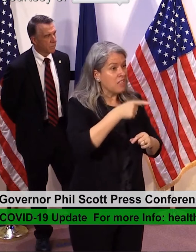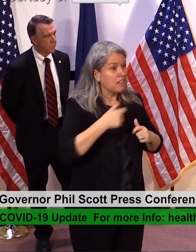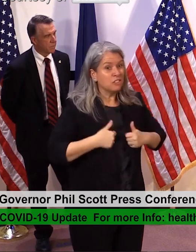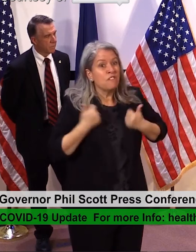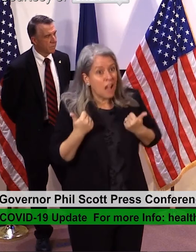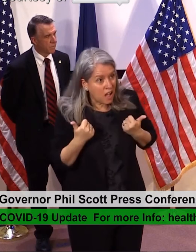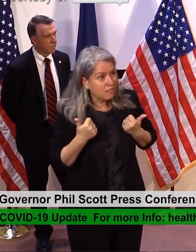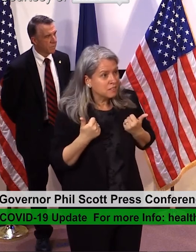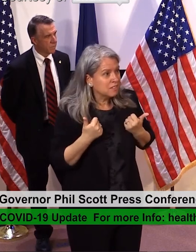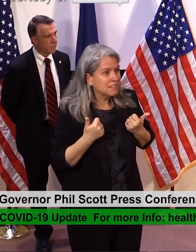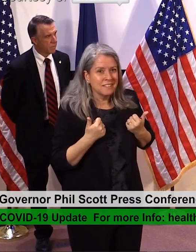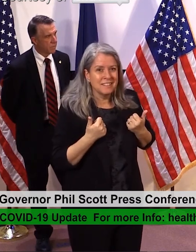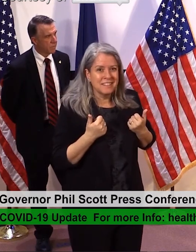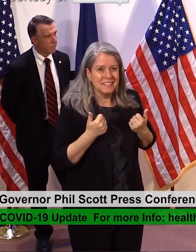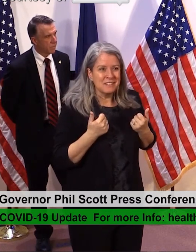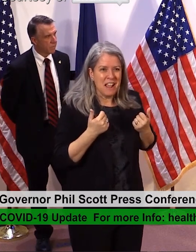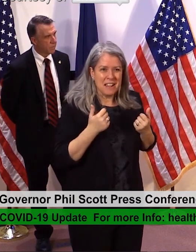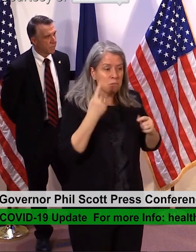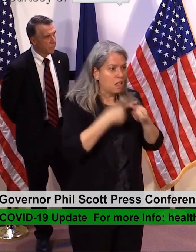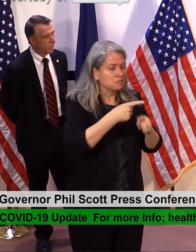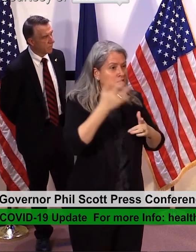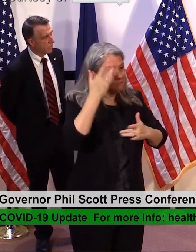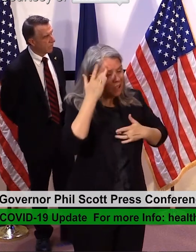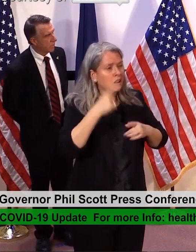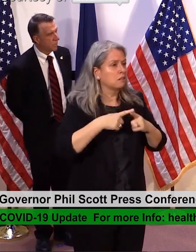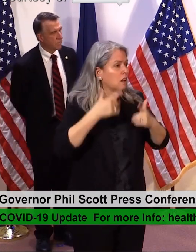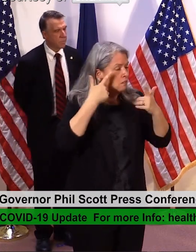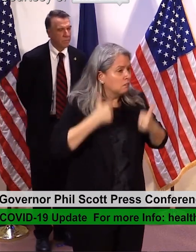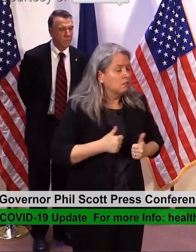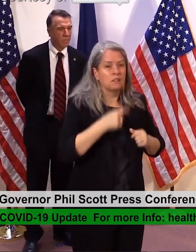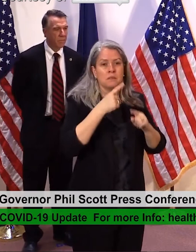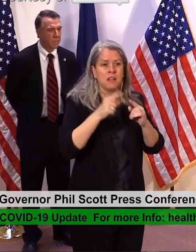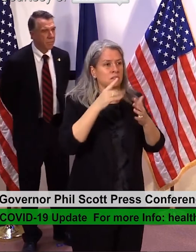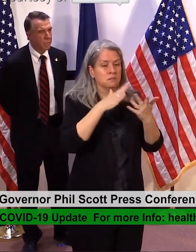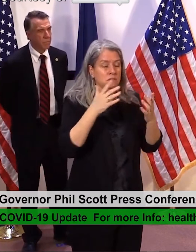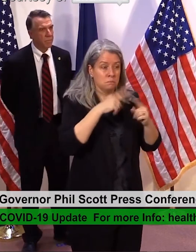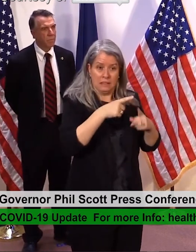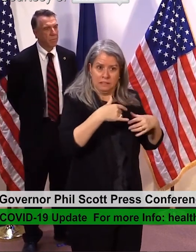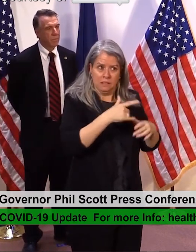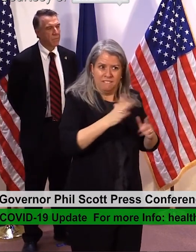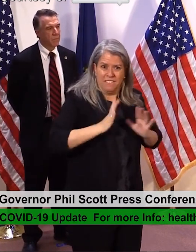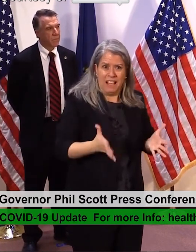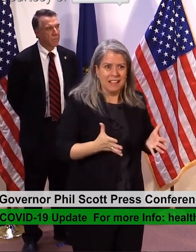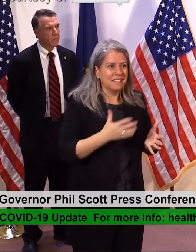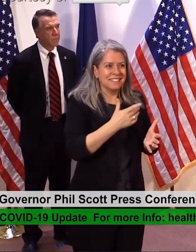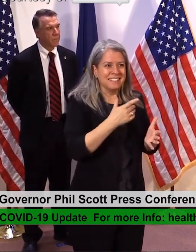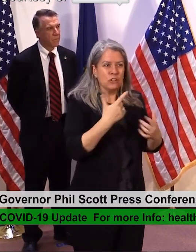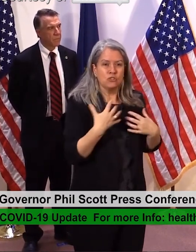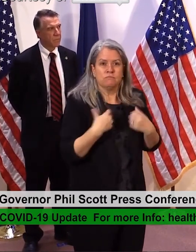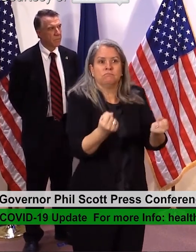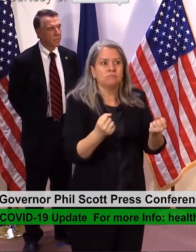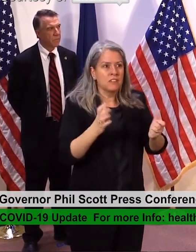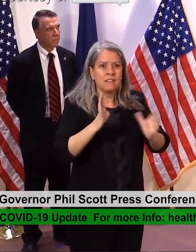survived in spite of numerous comorbidities, chronic illnesses, immune-suppressing conditions. So it's not